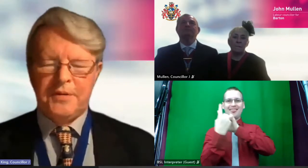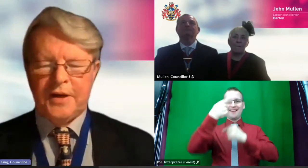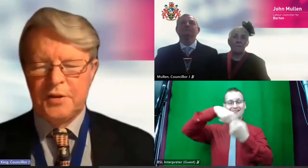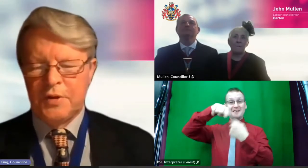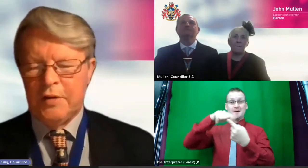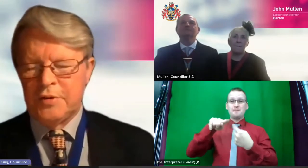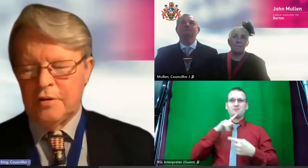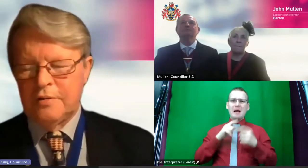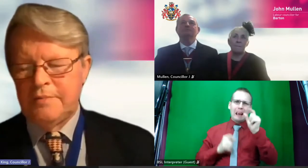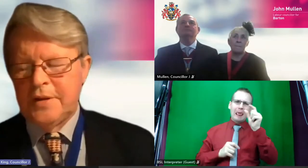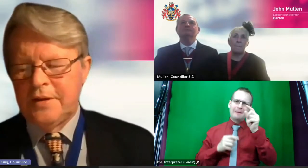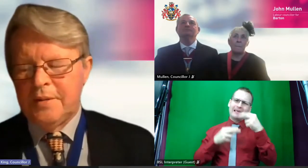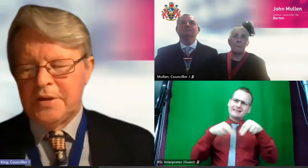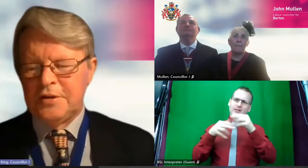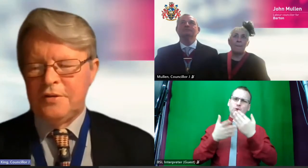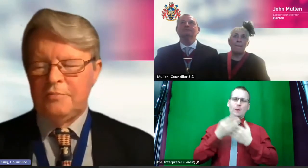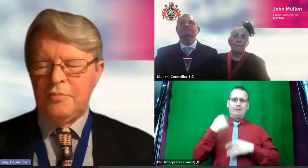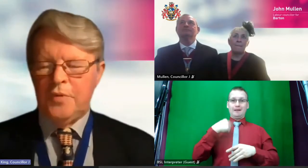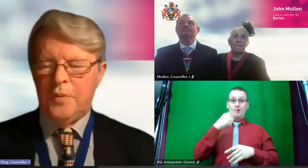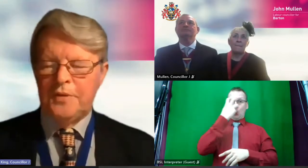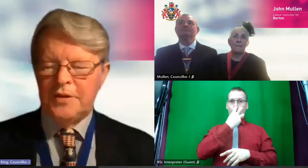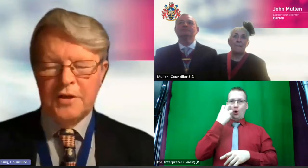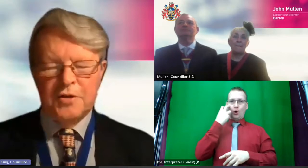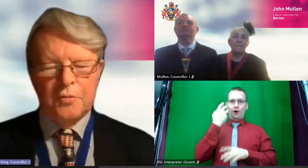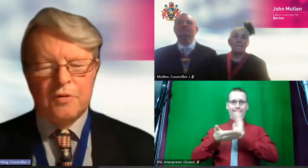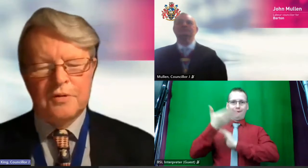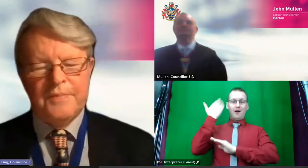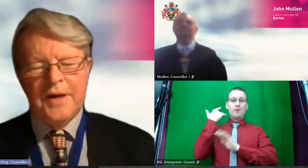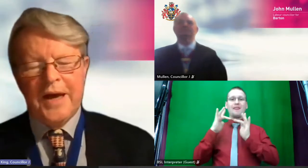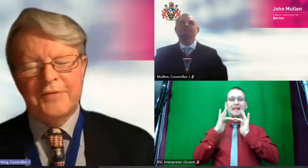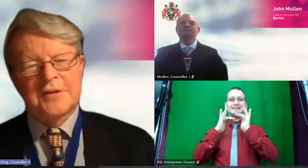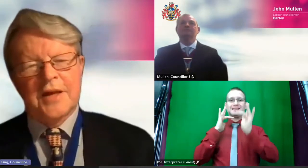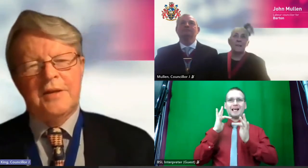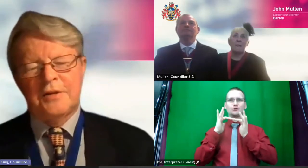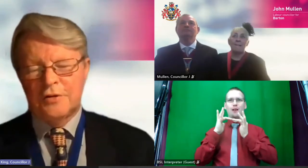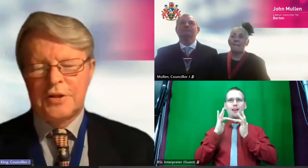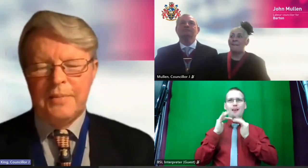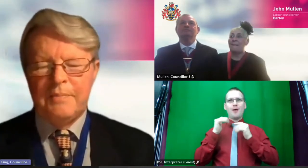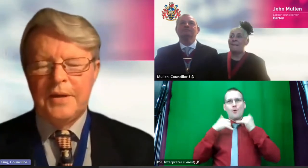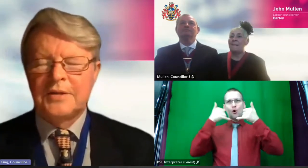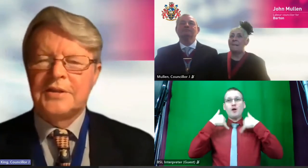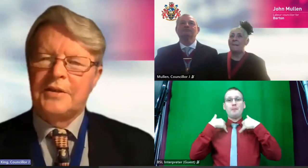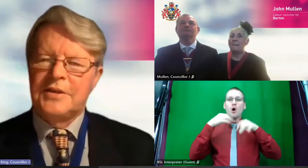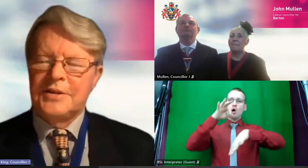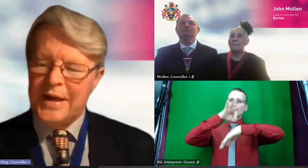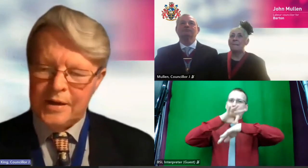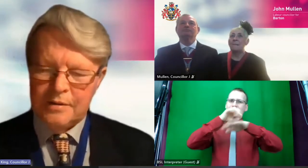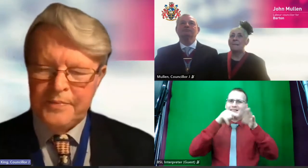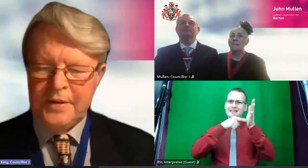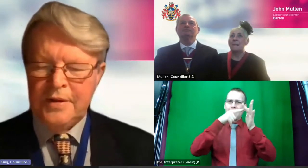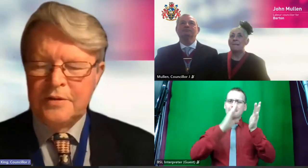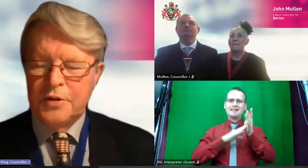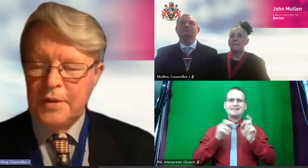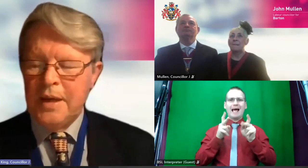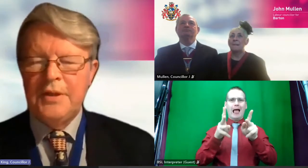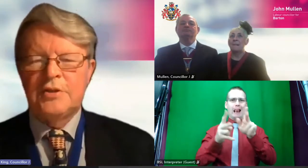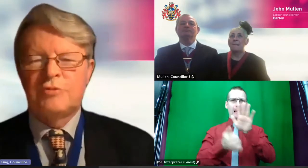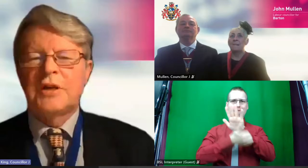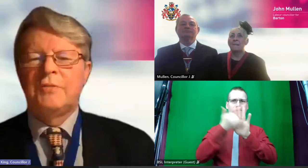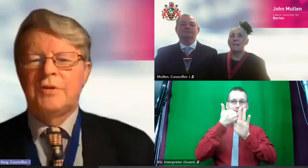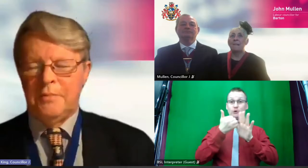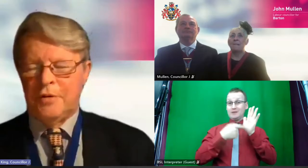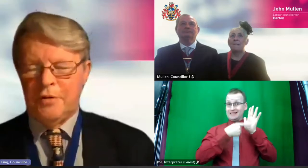a little bit of dancing when I was young. I met him up to the international board. And I have to say that Dr. Tim has dancing style. So Tim